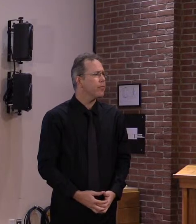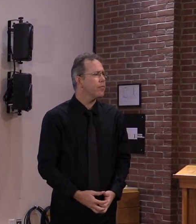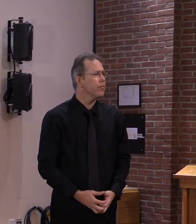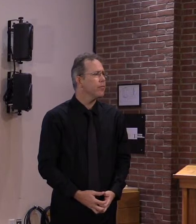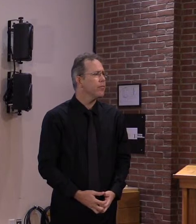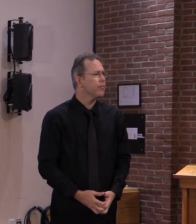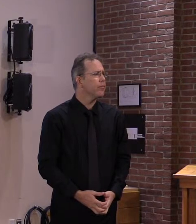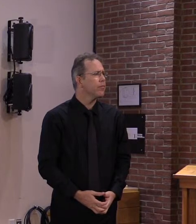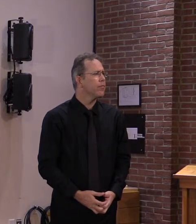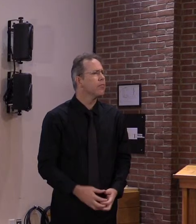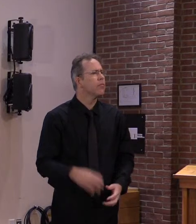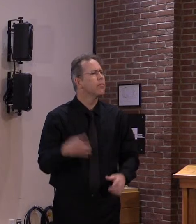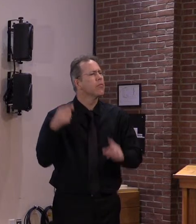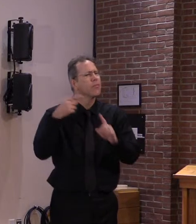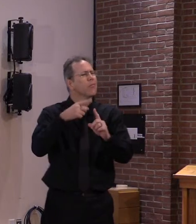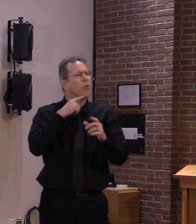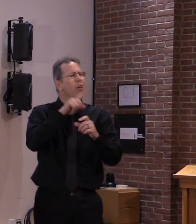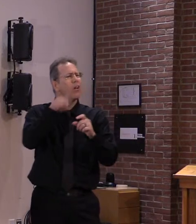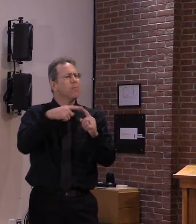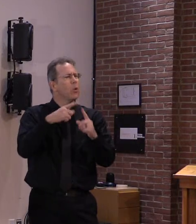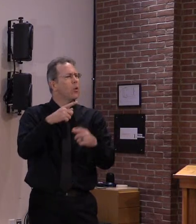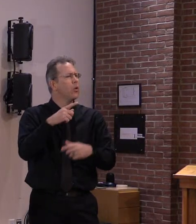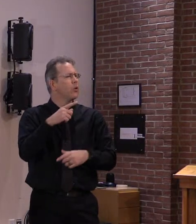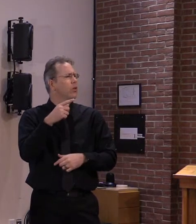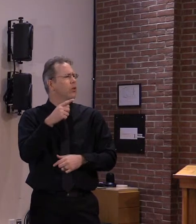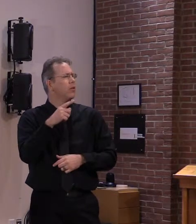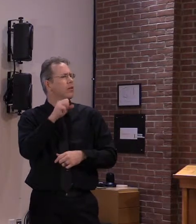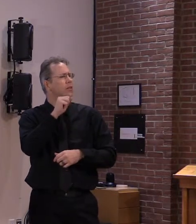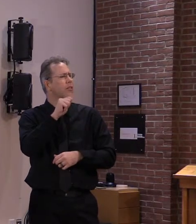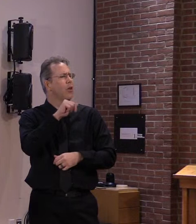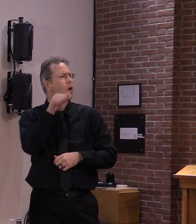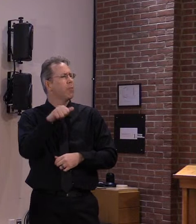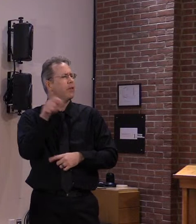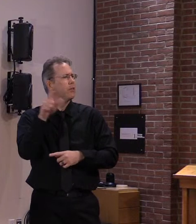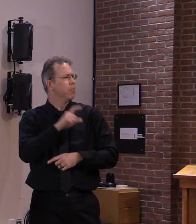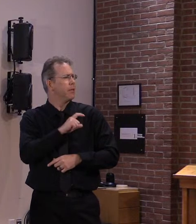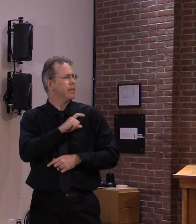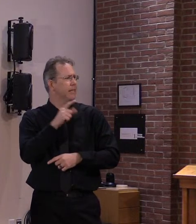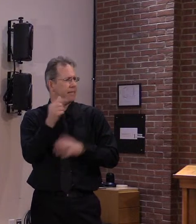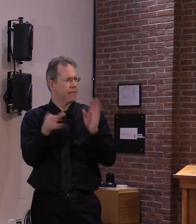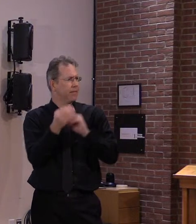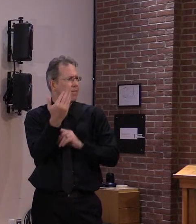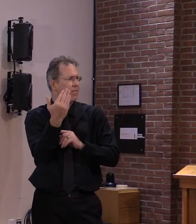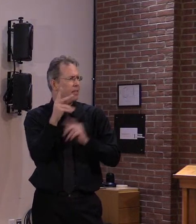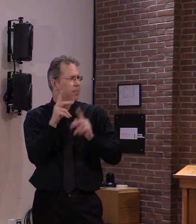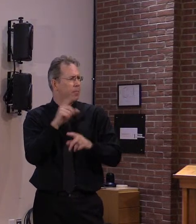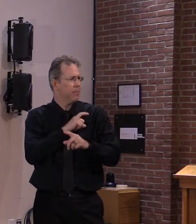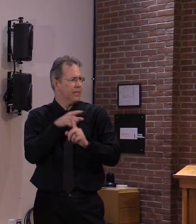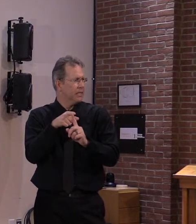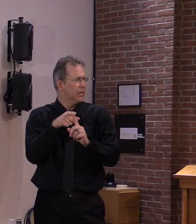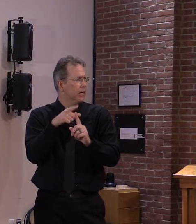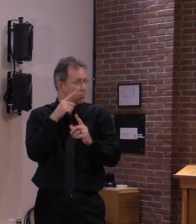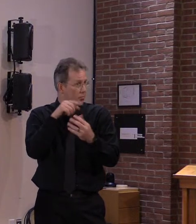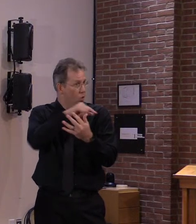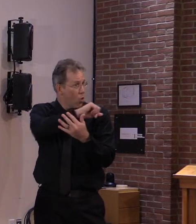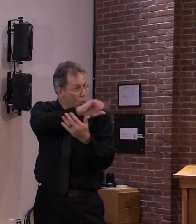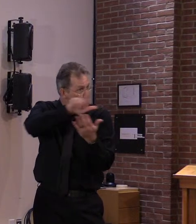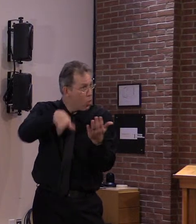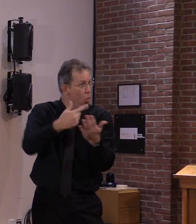Thanks, Dave. I would say it's neither. The visitation policies still remain pretty